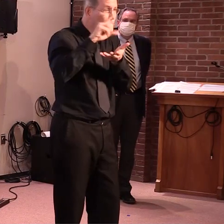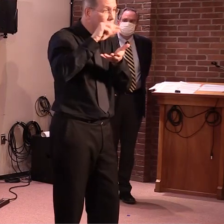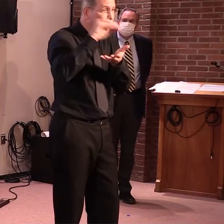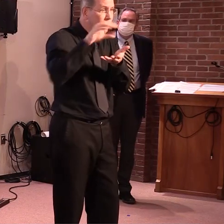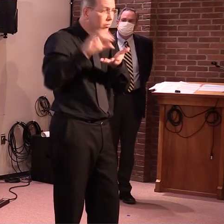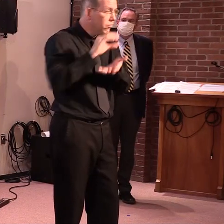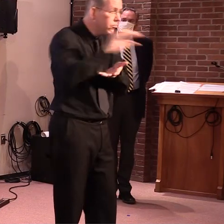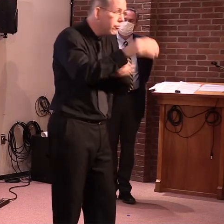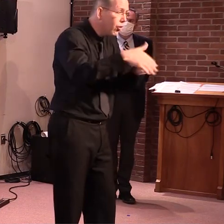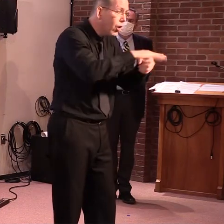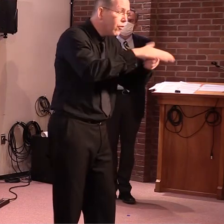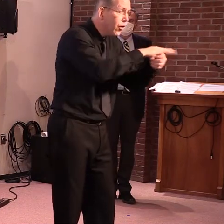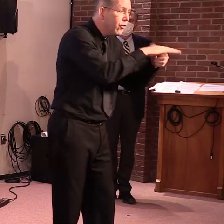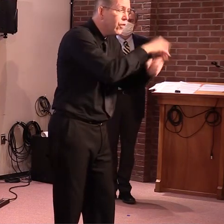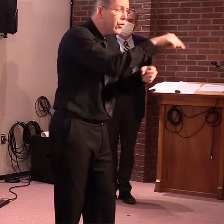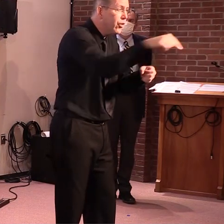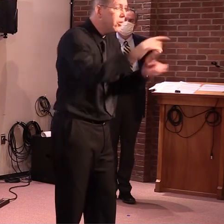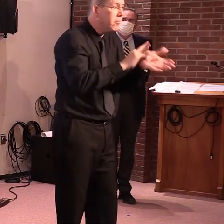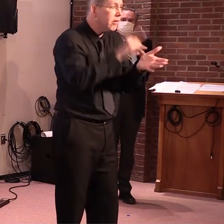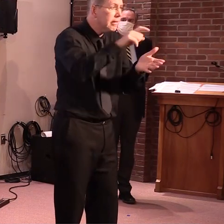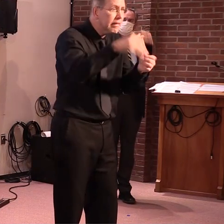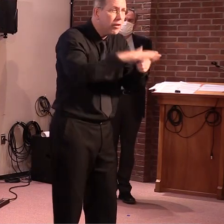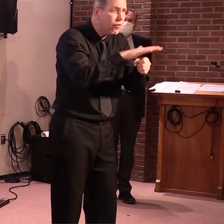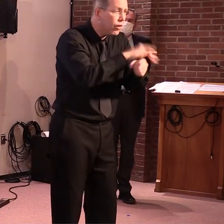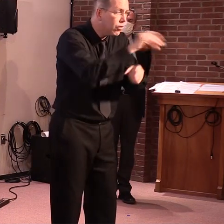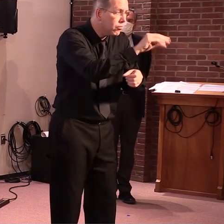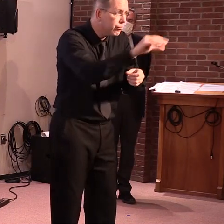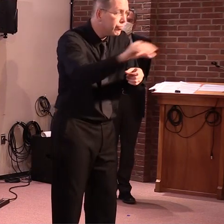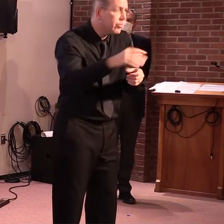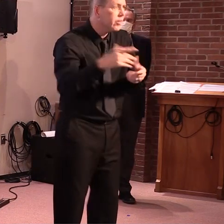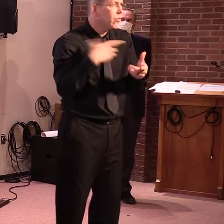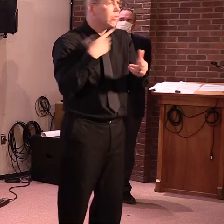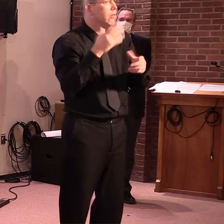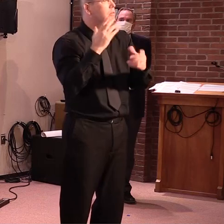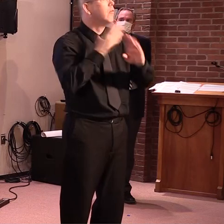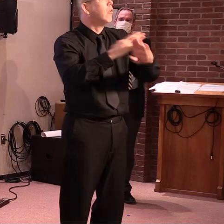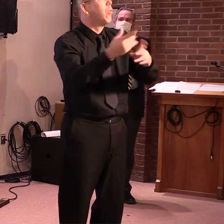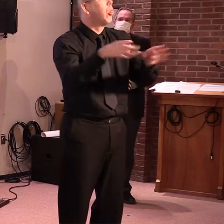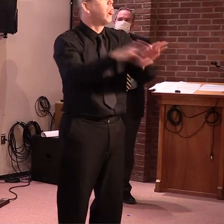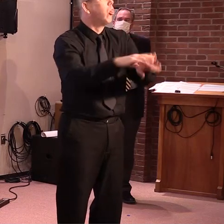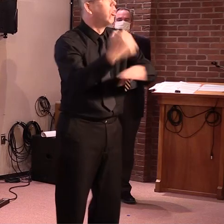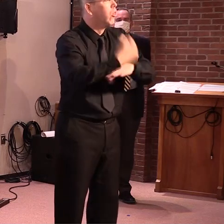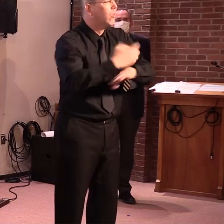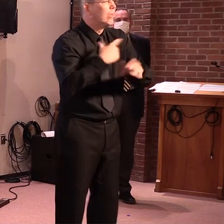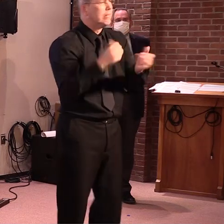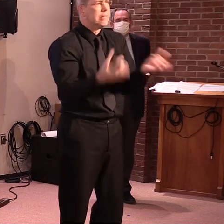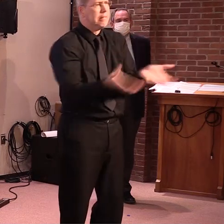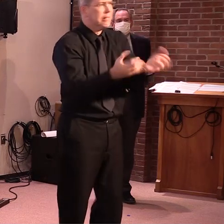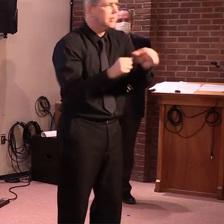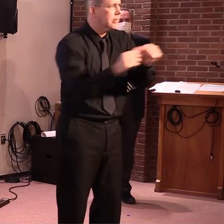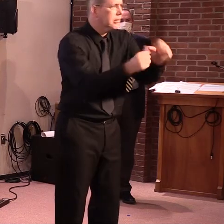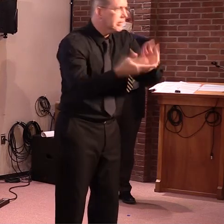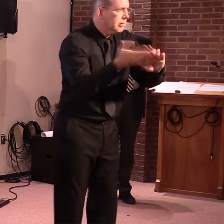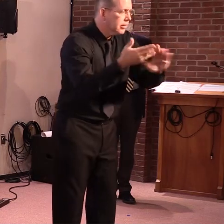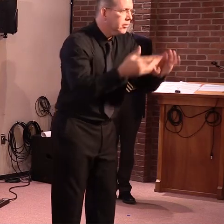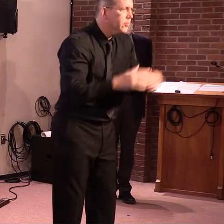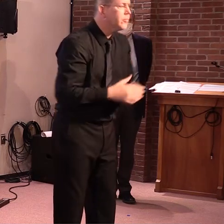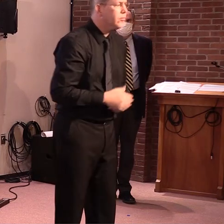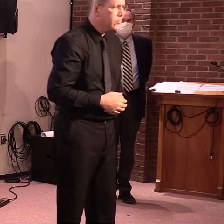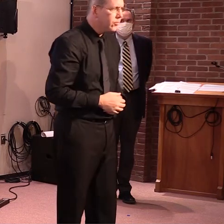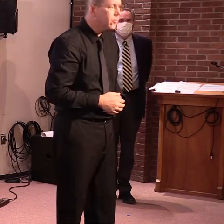before, we had two prime objectives here. One is to make sure it didn't collapse during the